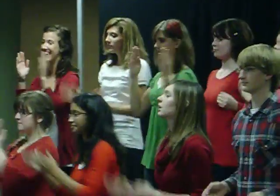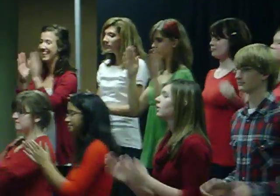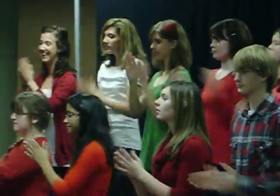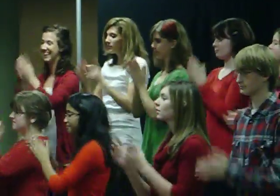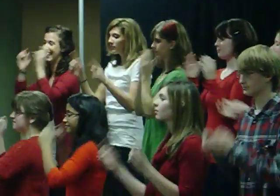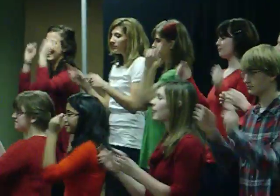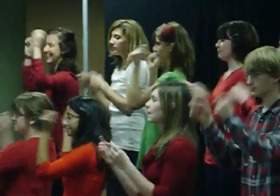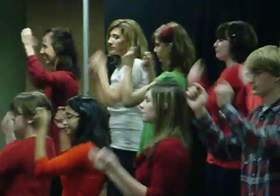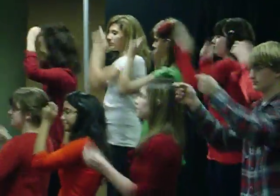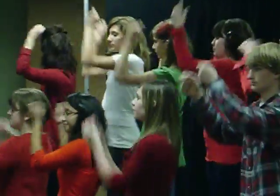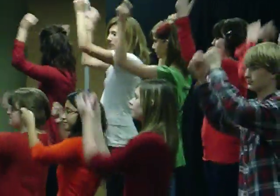Hallelujah,